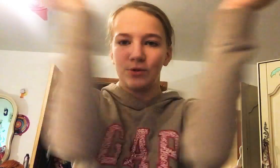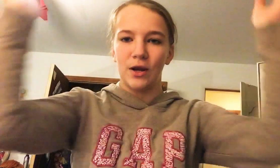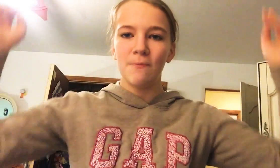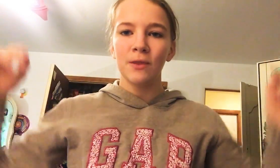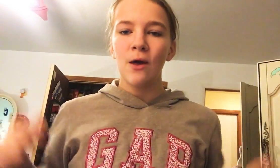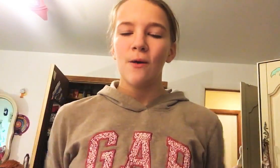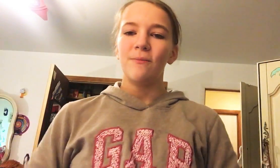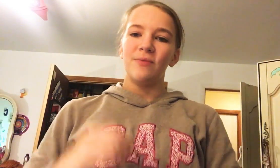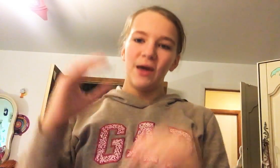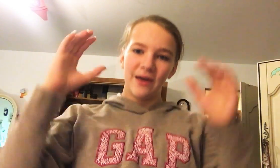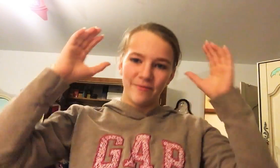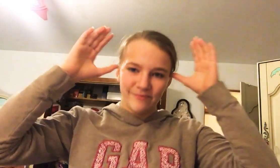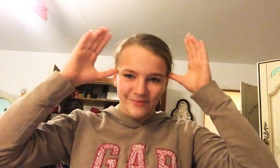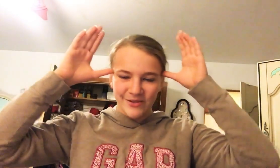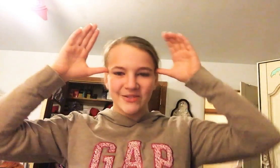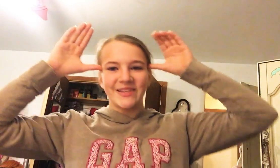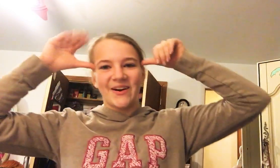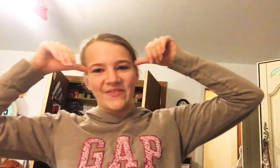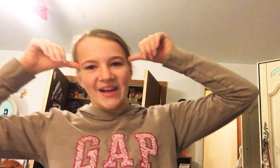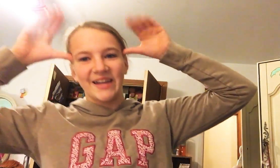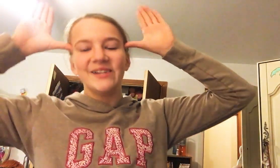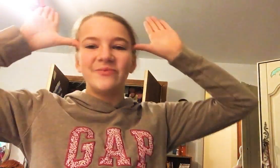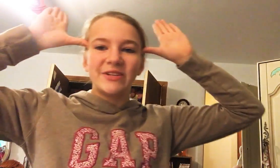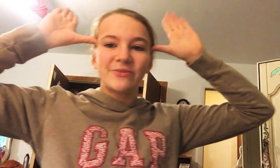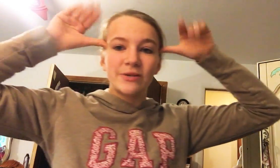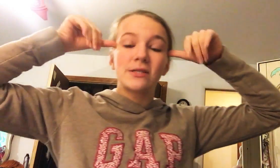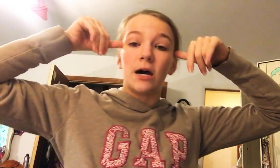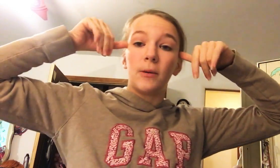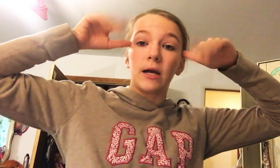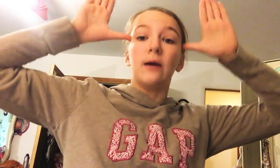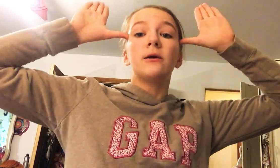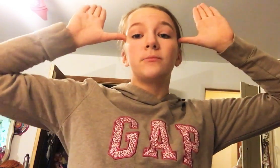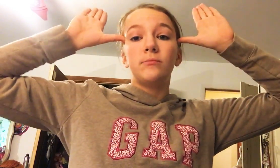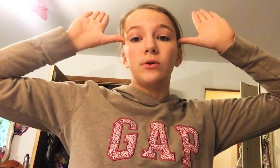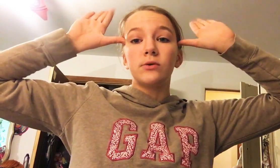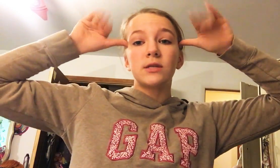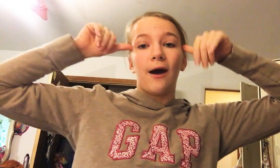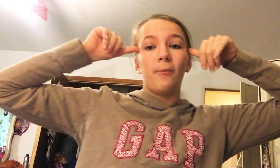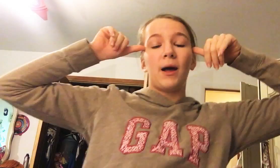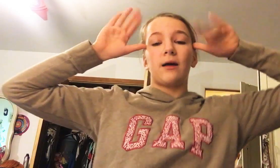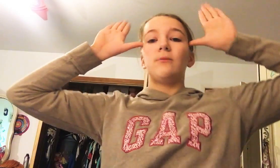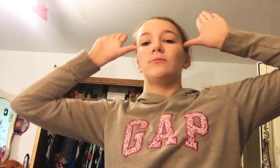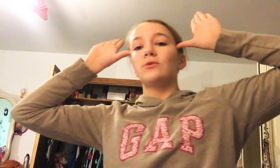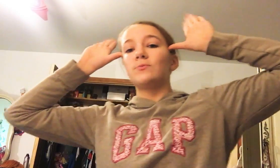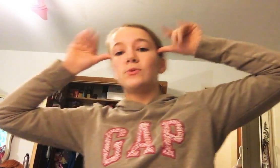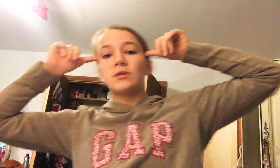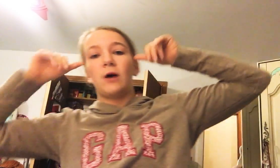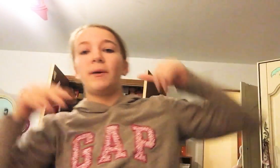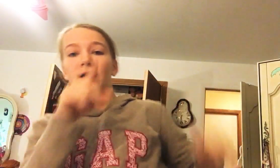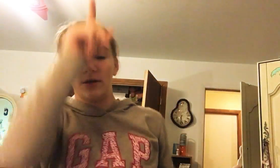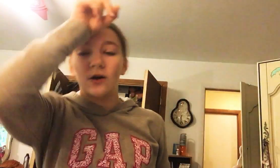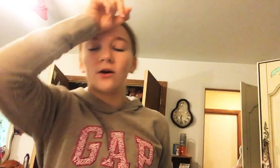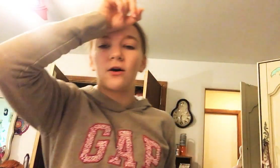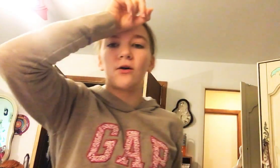tree. Moose, alpaca, moose, moose, alpaca. Moose, alpaca, moose, moose, alpaca,